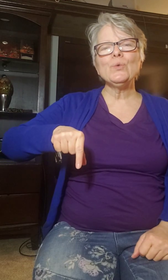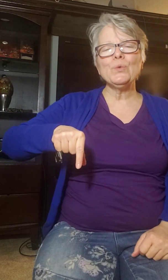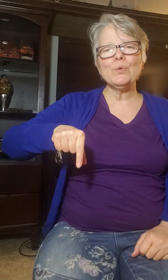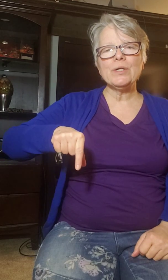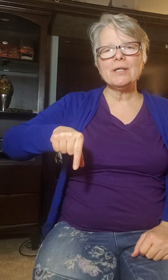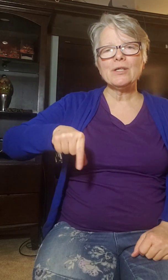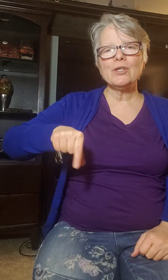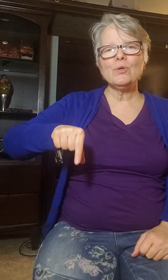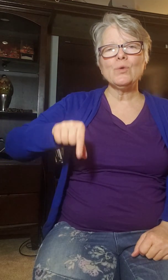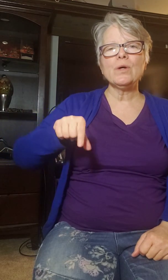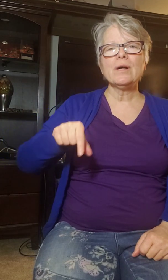Q, Q,